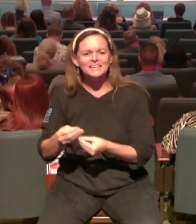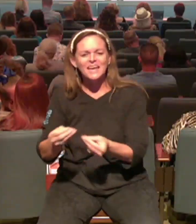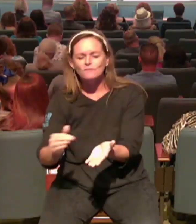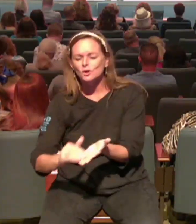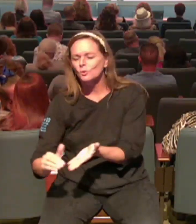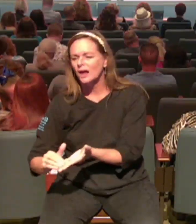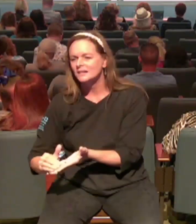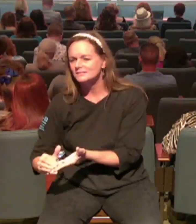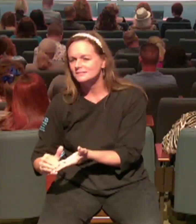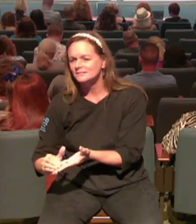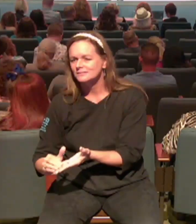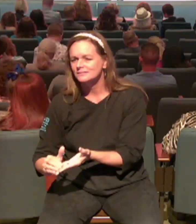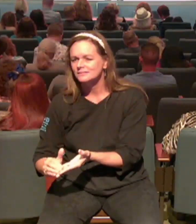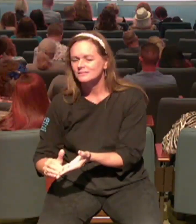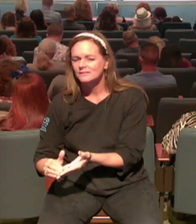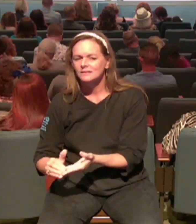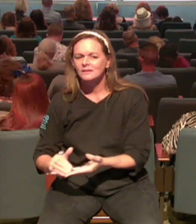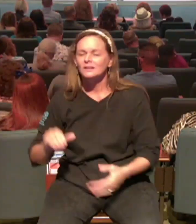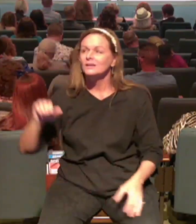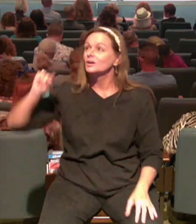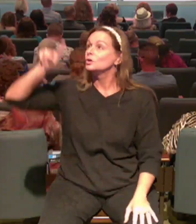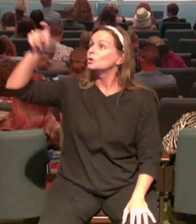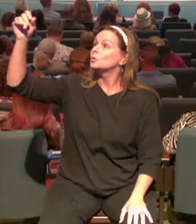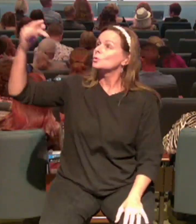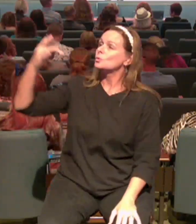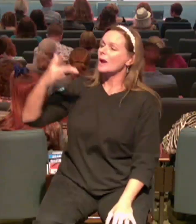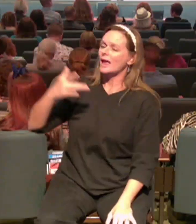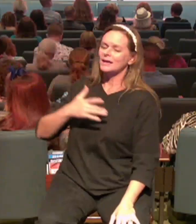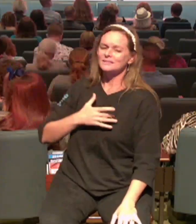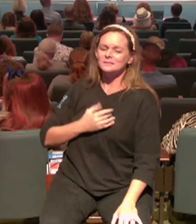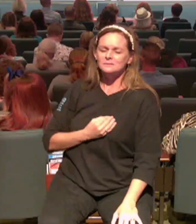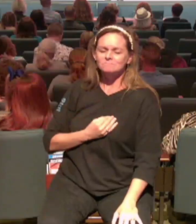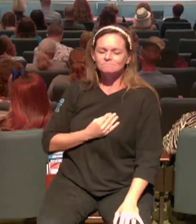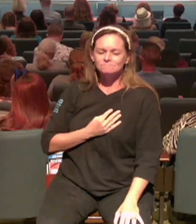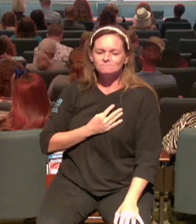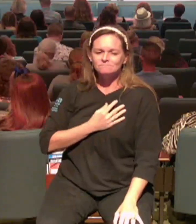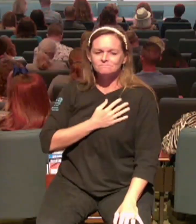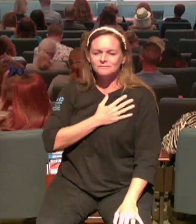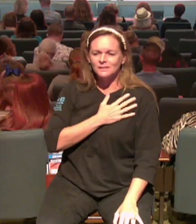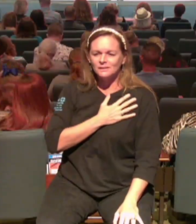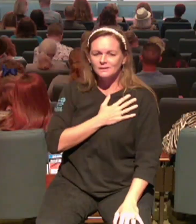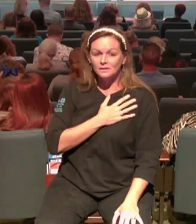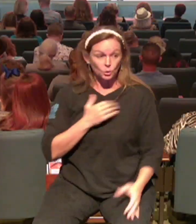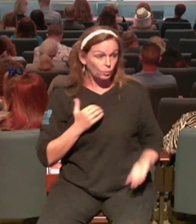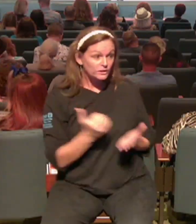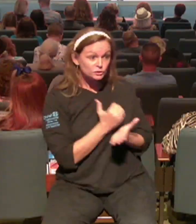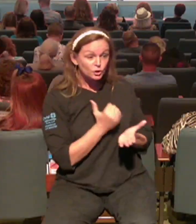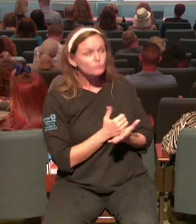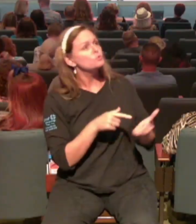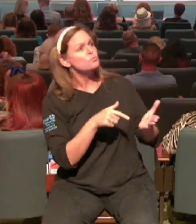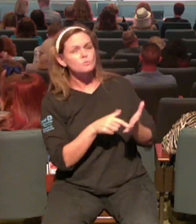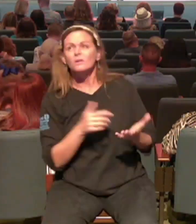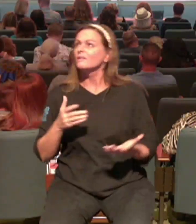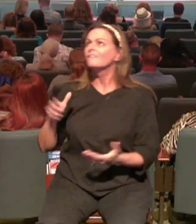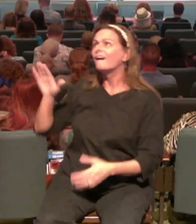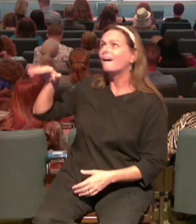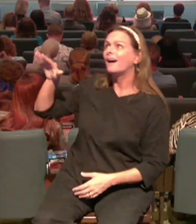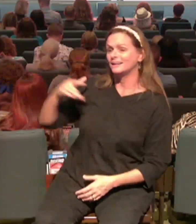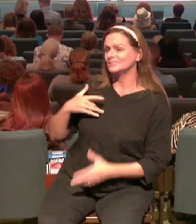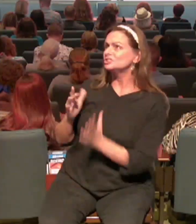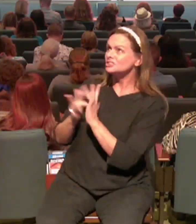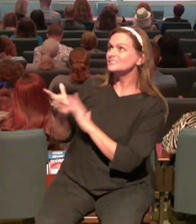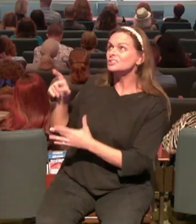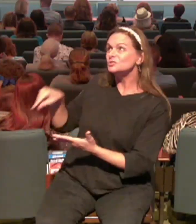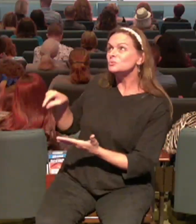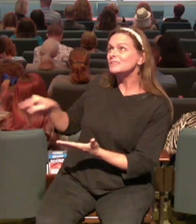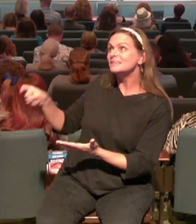getting what you need, not what you deserve. Jesus shows her grace, and then he says, go and sin no more. You